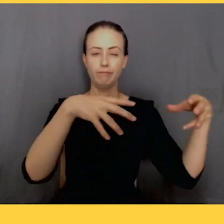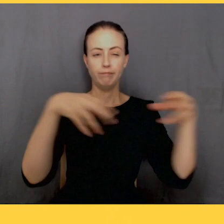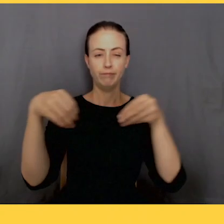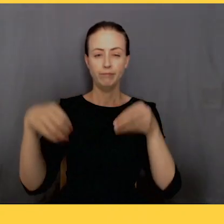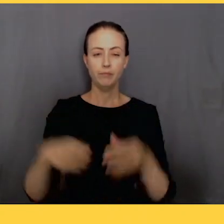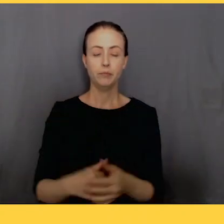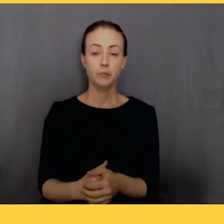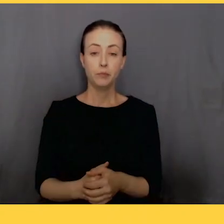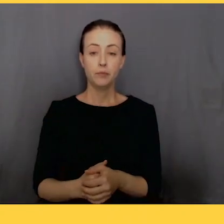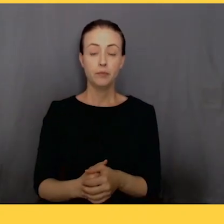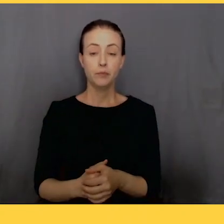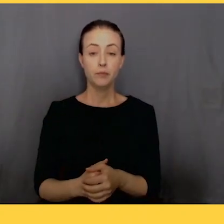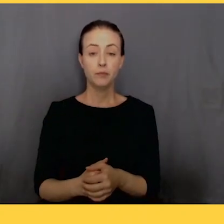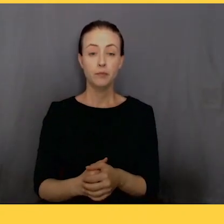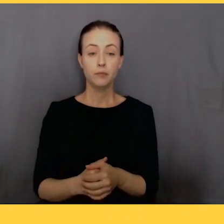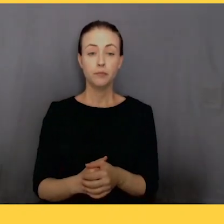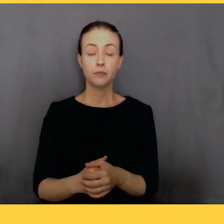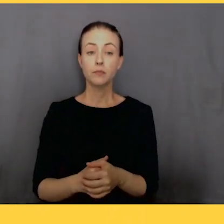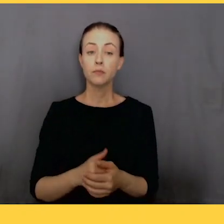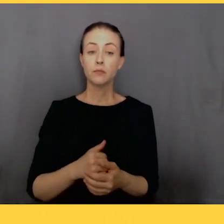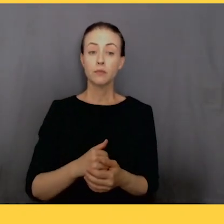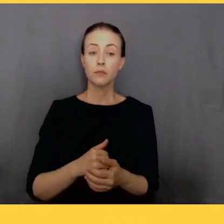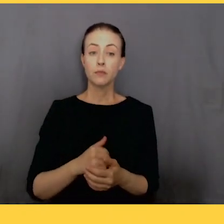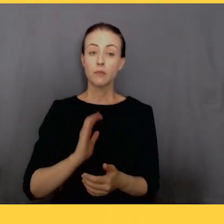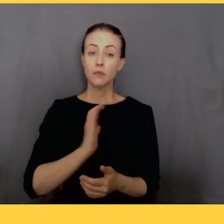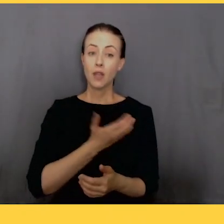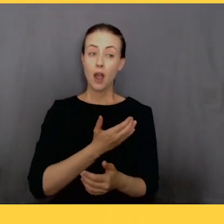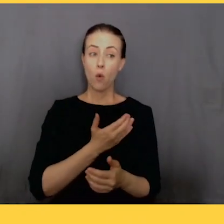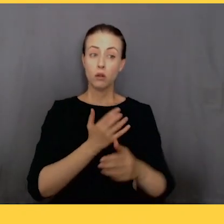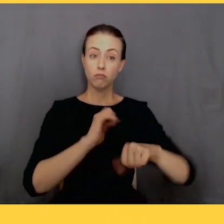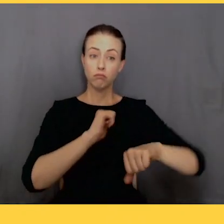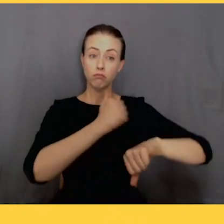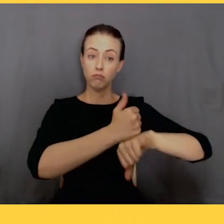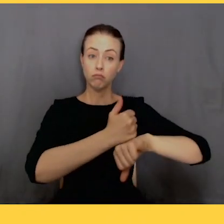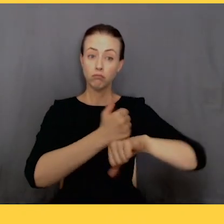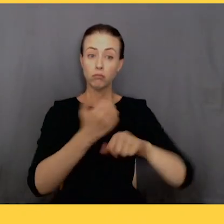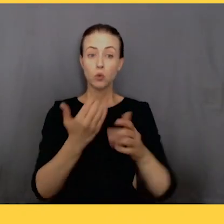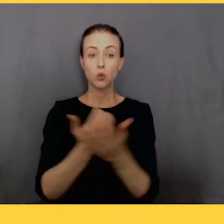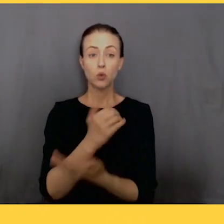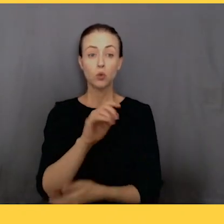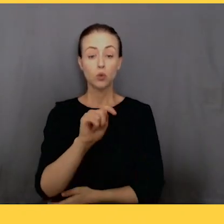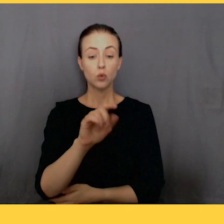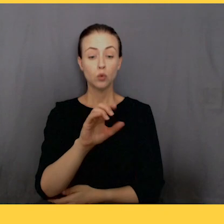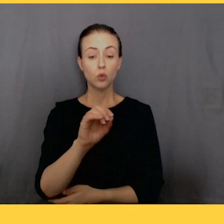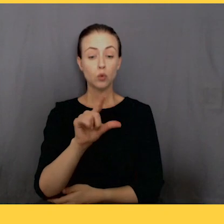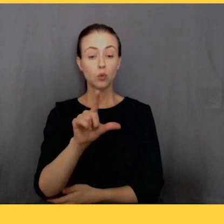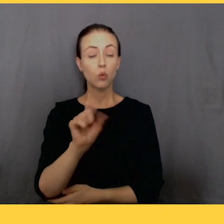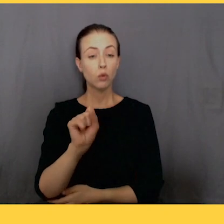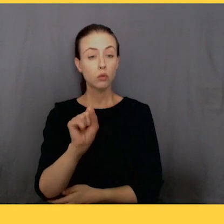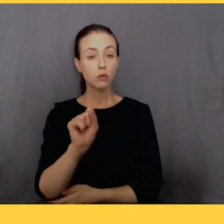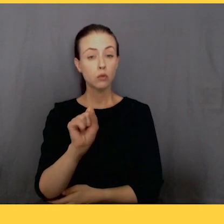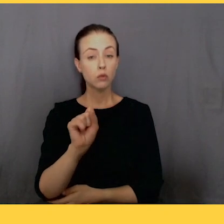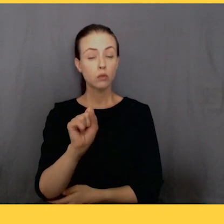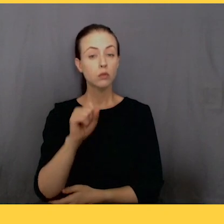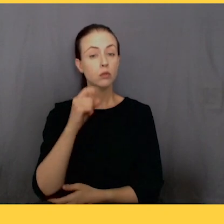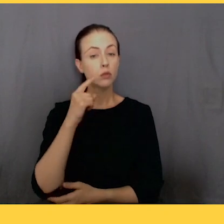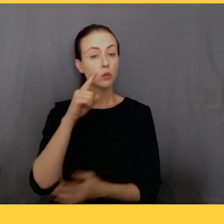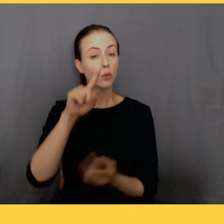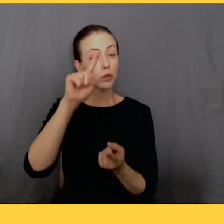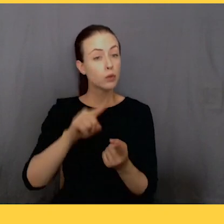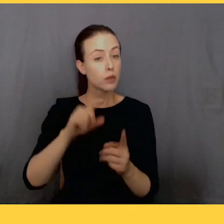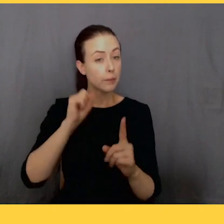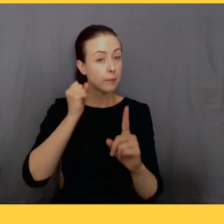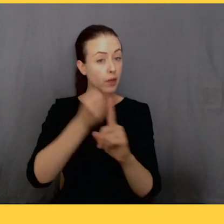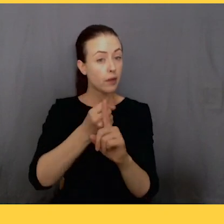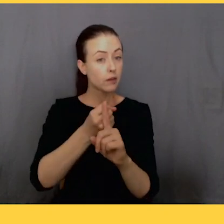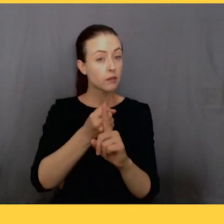Some of the mitigation tools that we have put in place are, we wanted